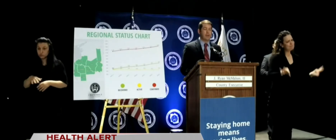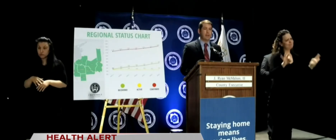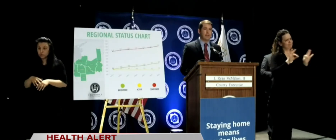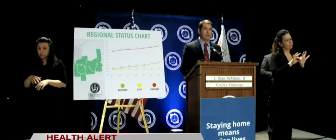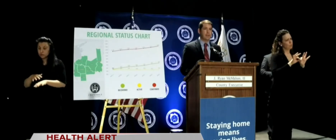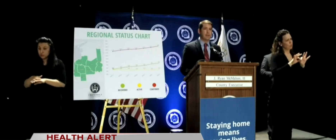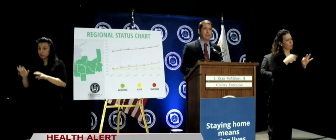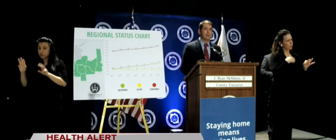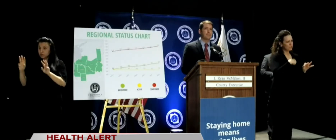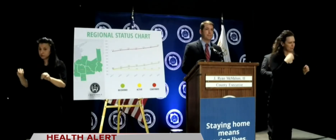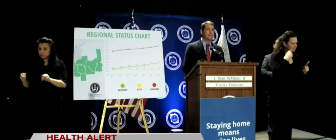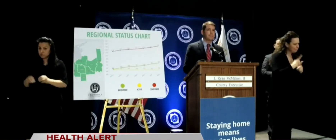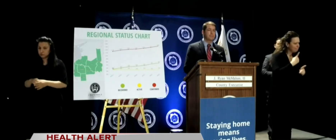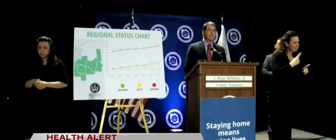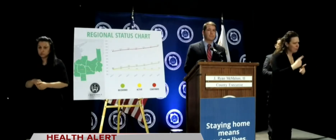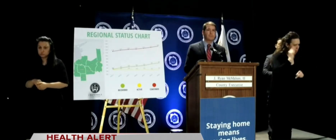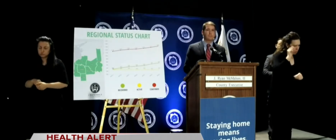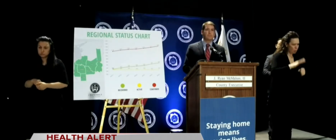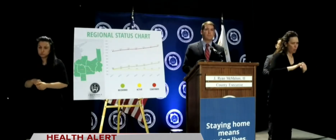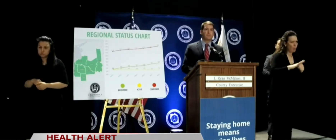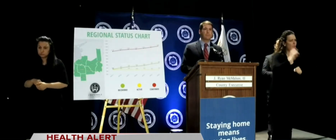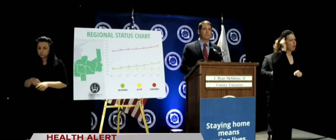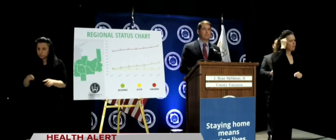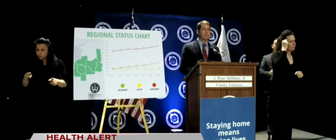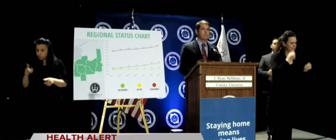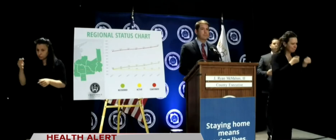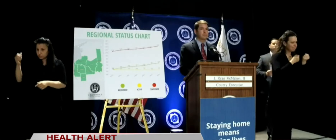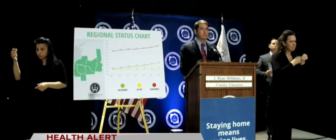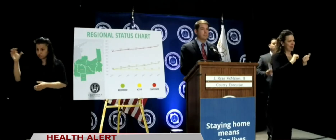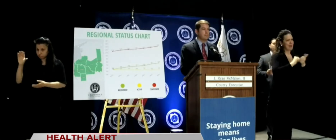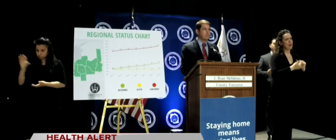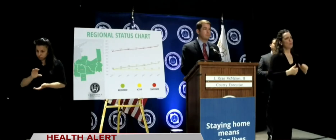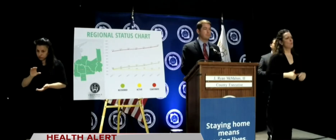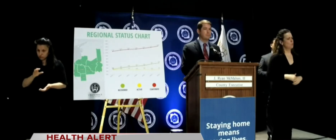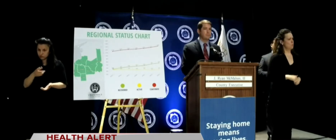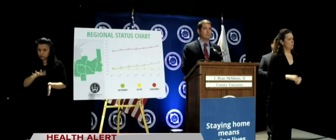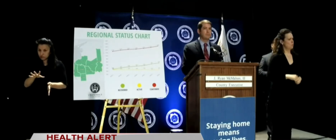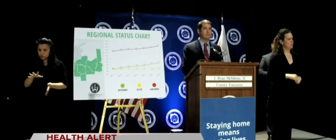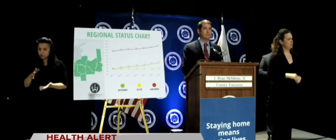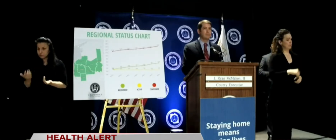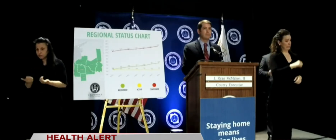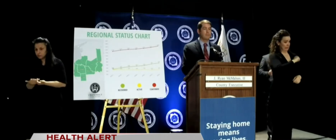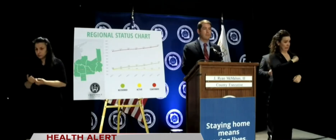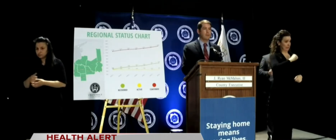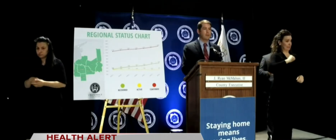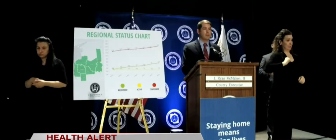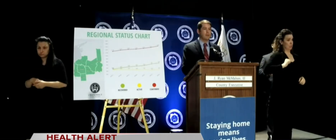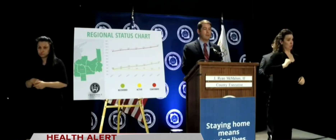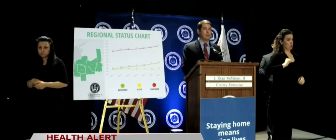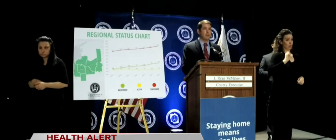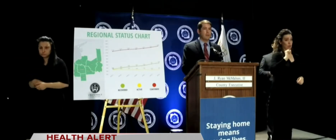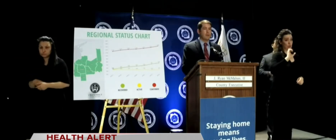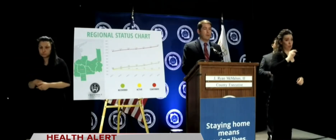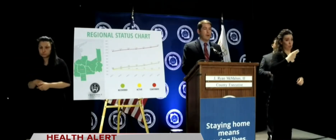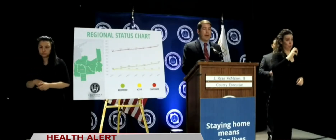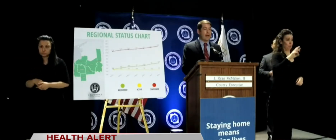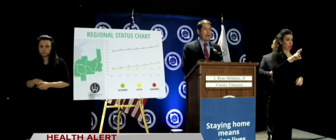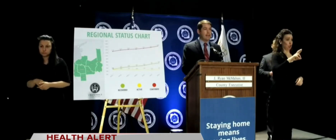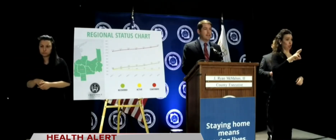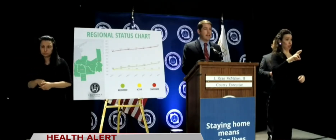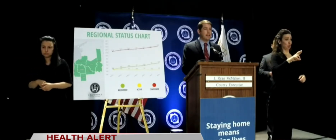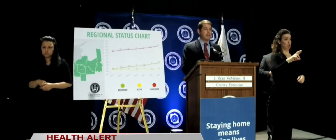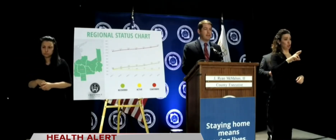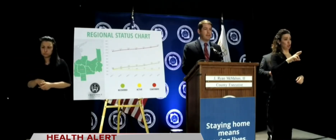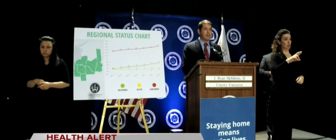I strongly disagree with. So what are Senator Schumer, Senator Gillibrand, Congressman Katko telling you about why that money hasn't been included? Well, I